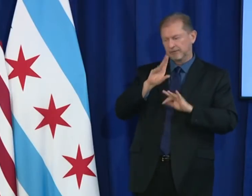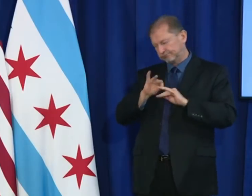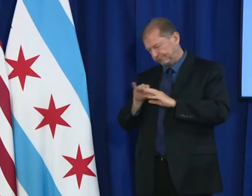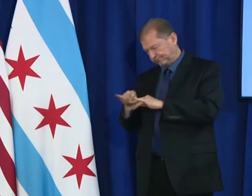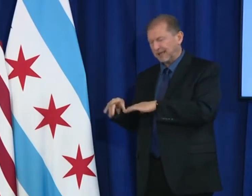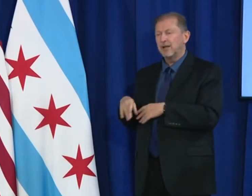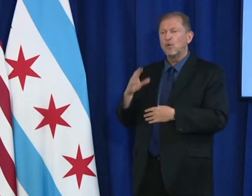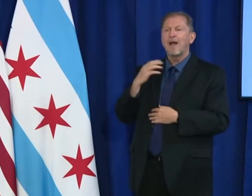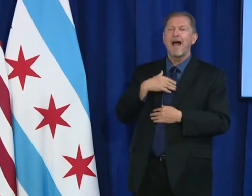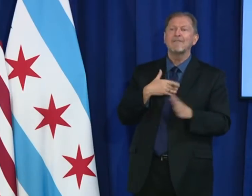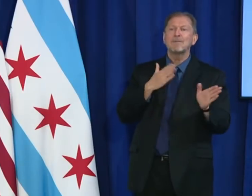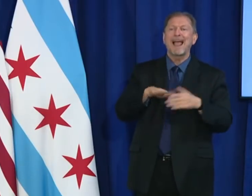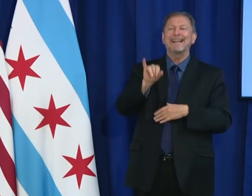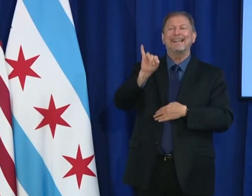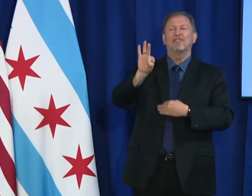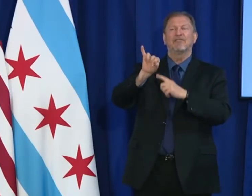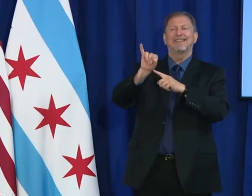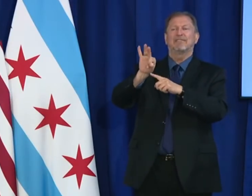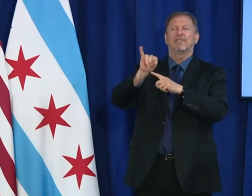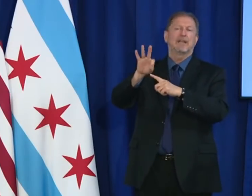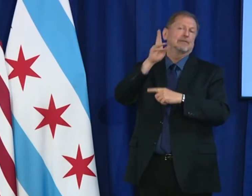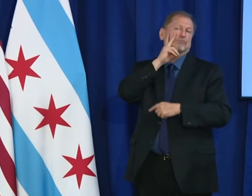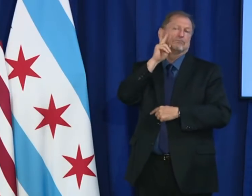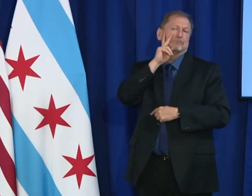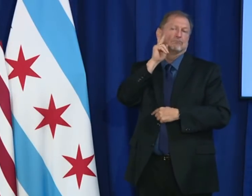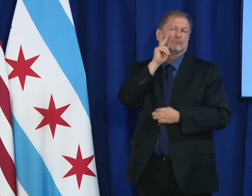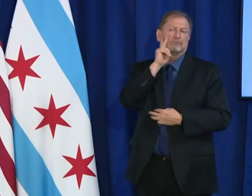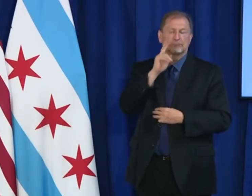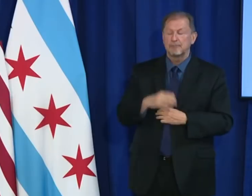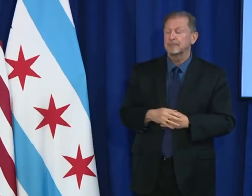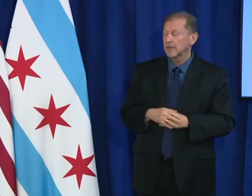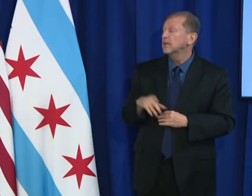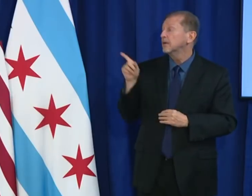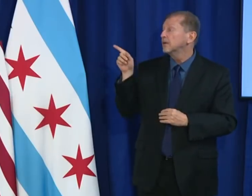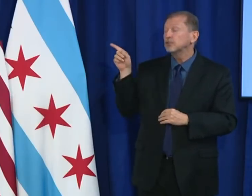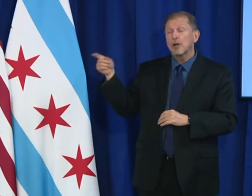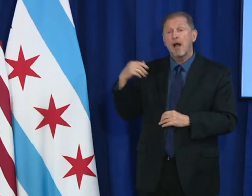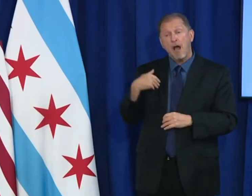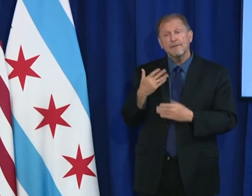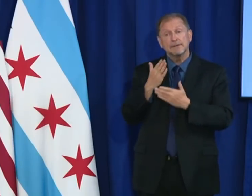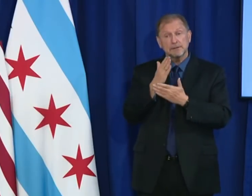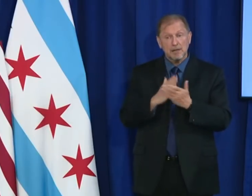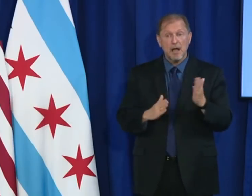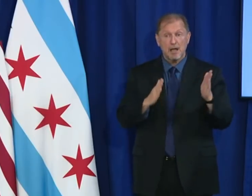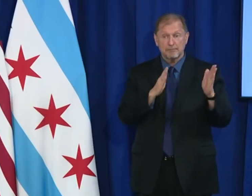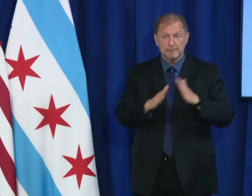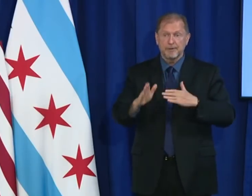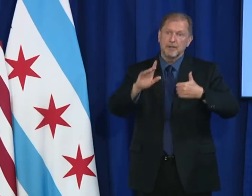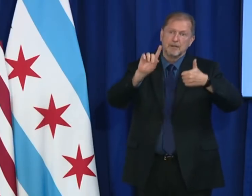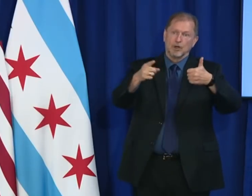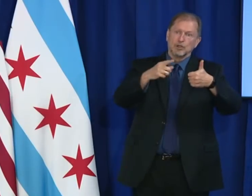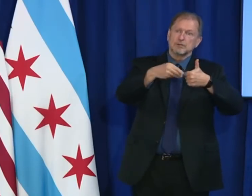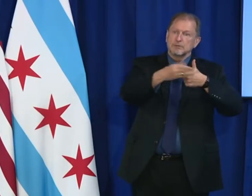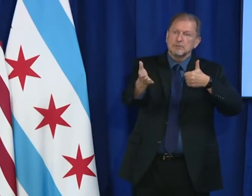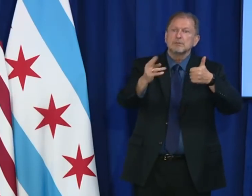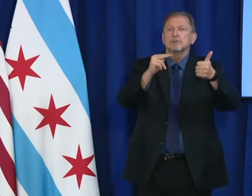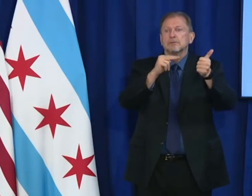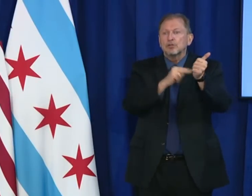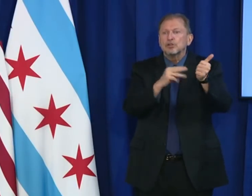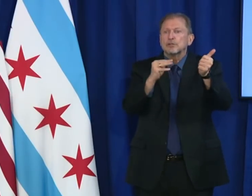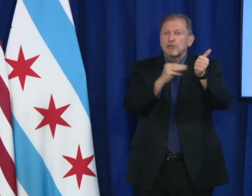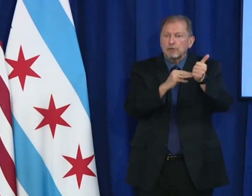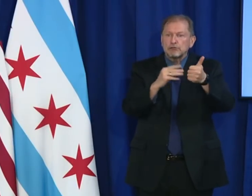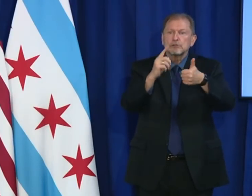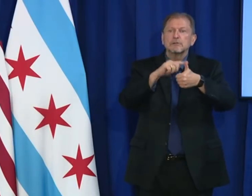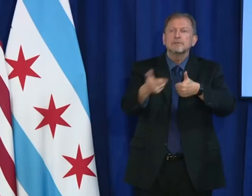prioritization information that Dr. Robinson referenced does have some more detail in there about what these prioritization levels would look like. And just to give you a